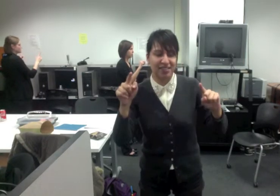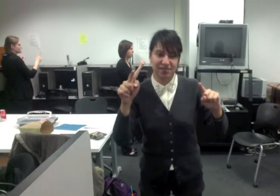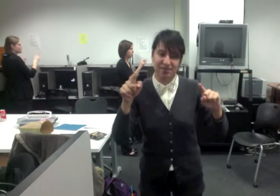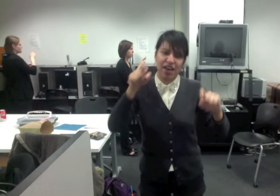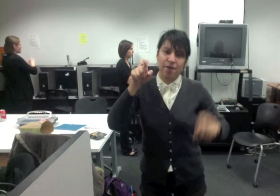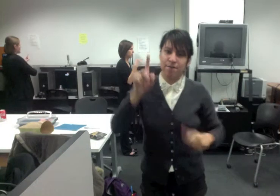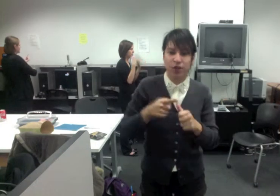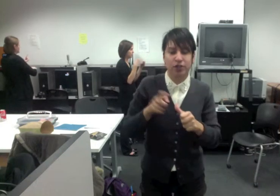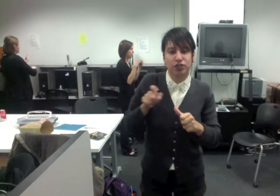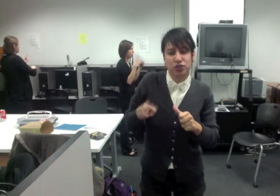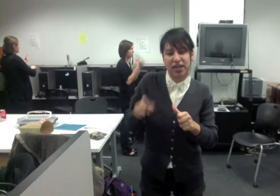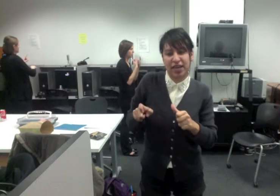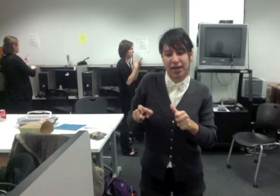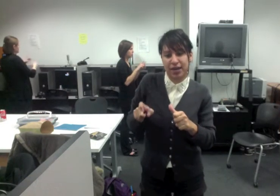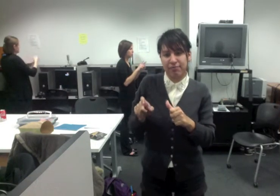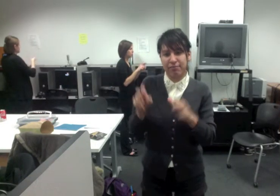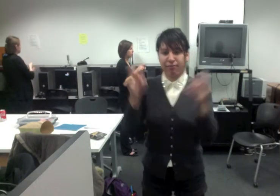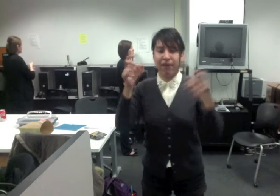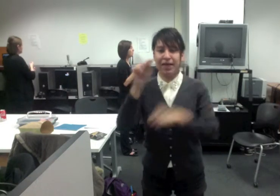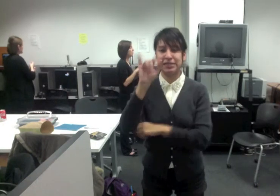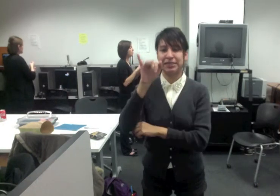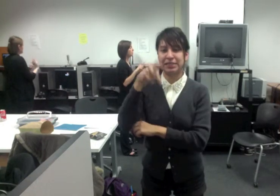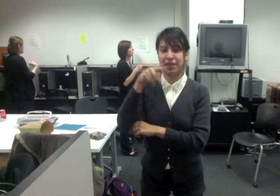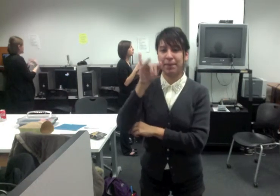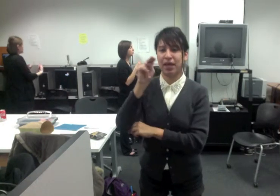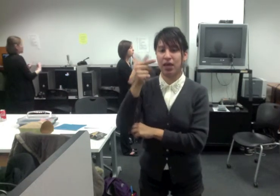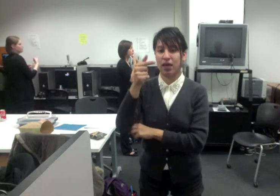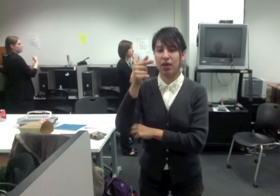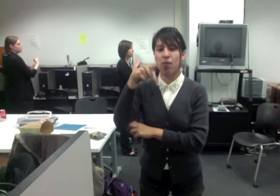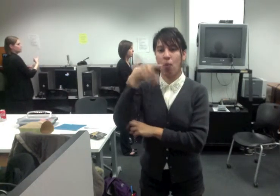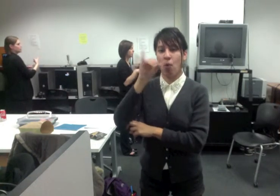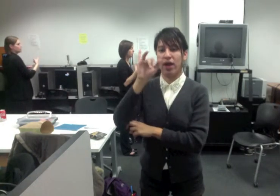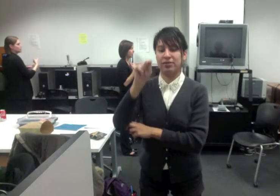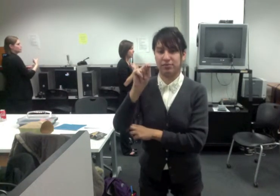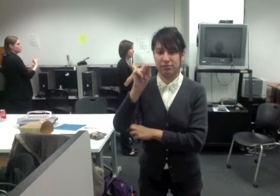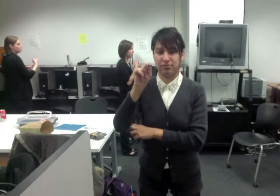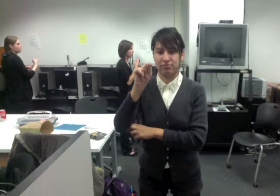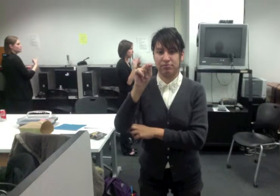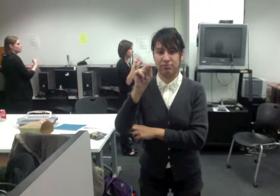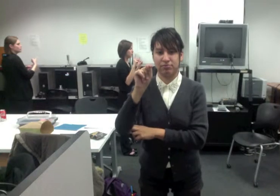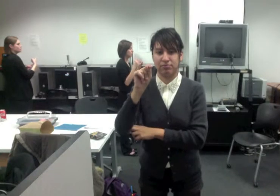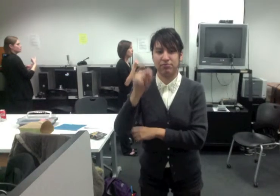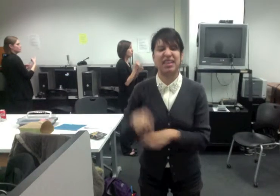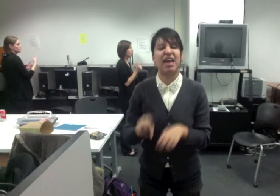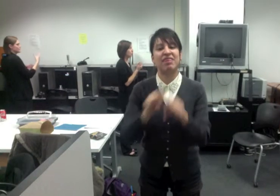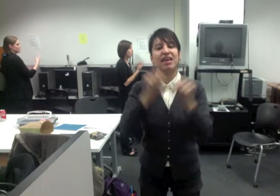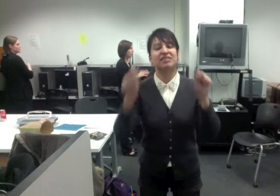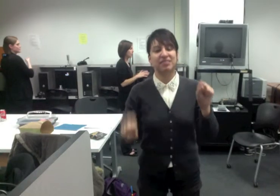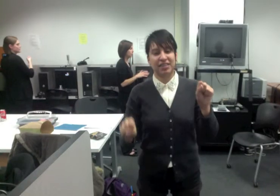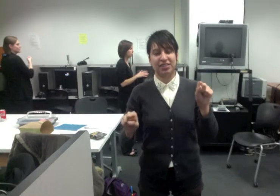between 15 and 18% market penetration, and then the system tips. And I love asking businesses, what's your conversion